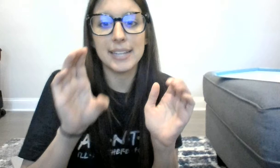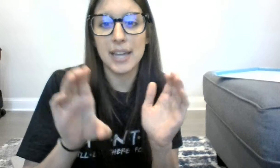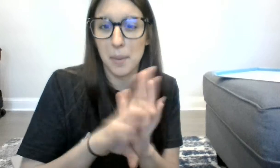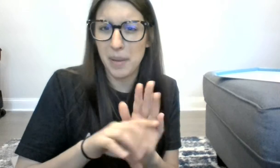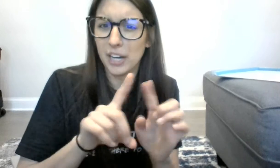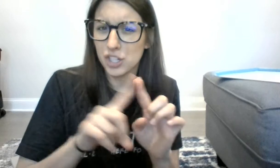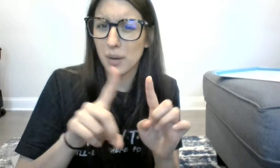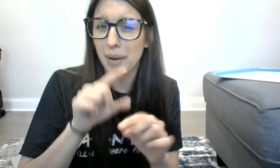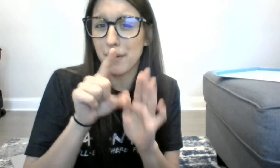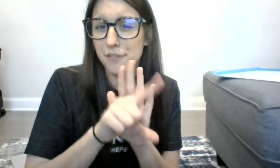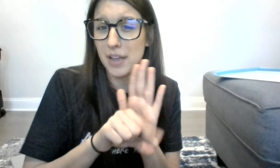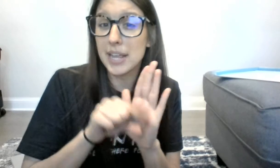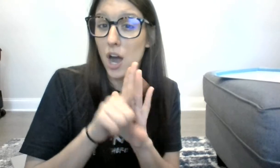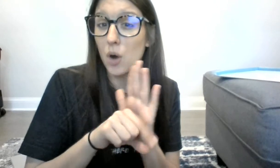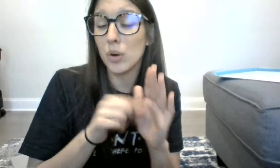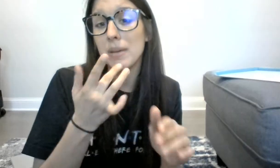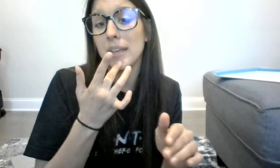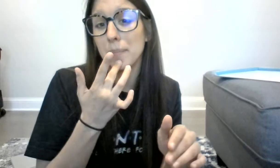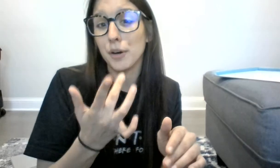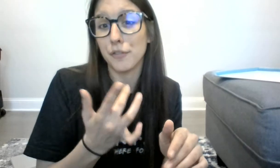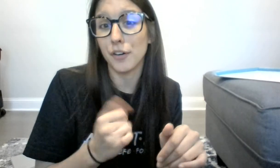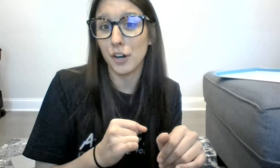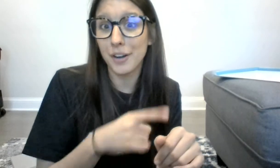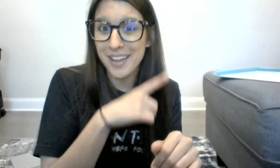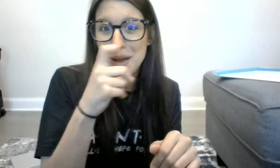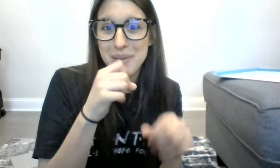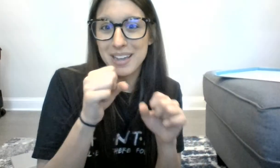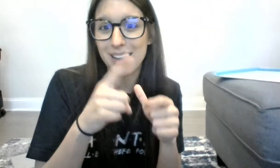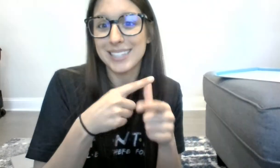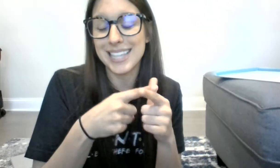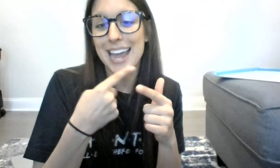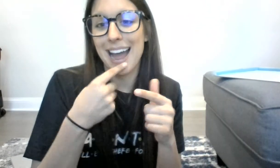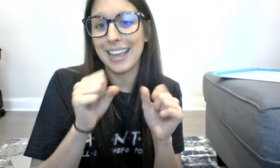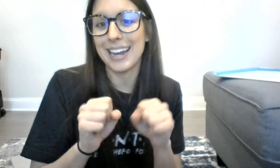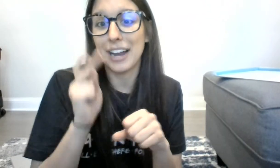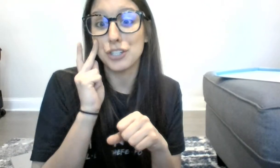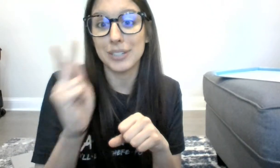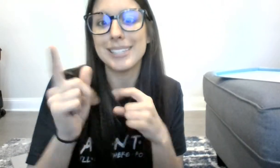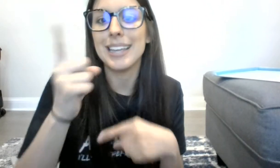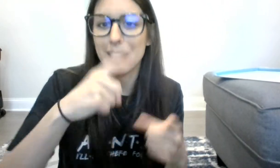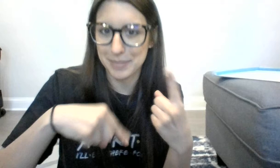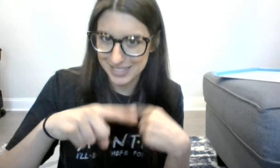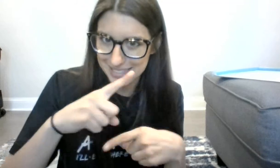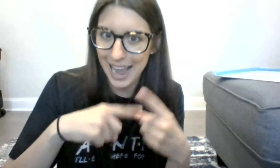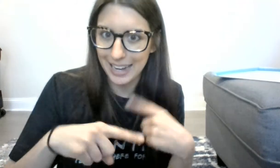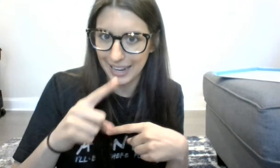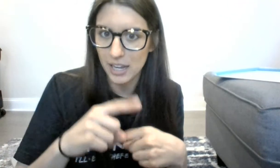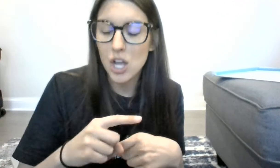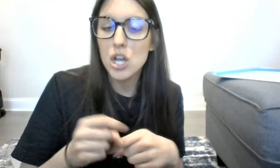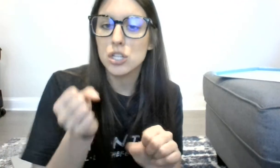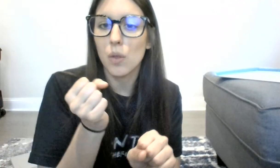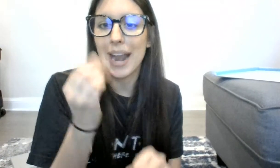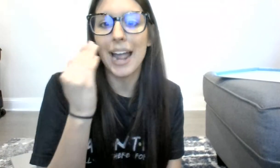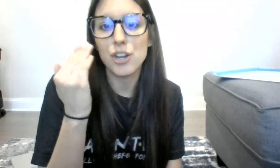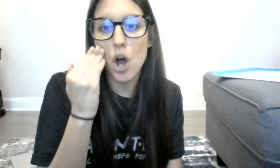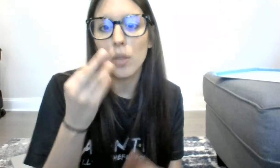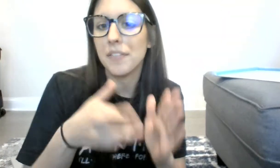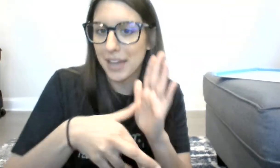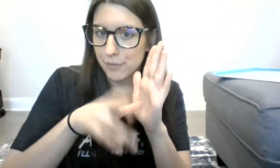a picture, but a video would be preferred because then I can actually see them signing so that I know that they've